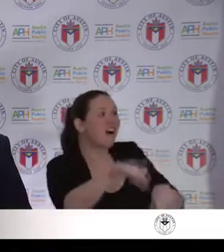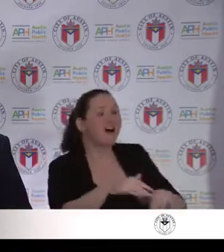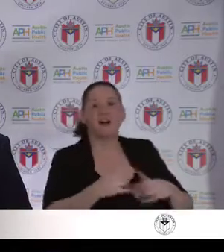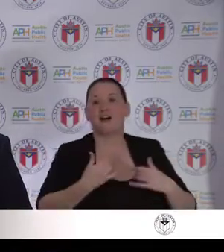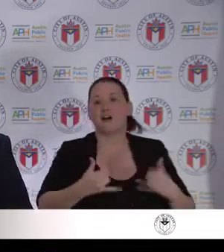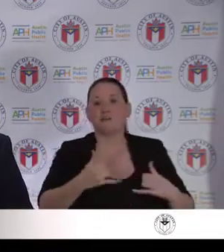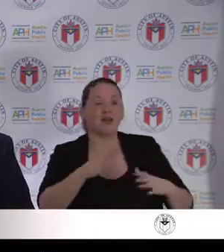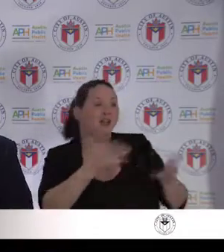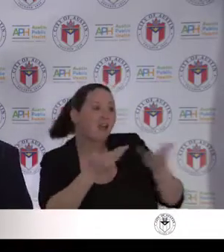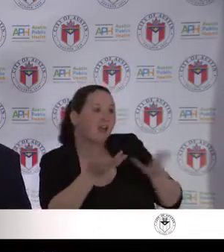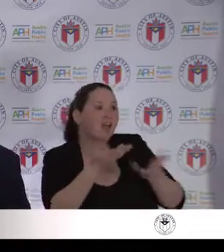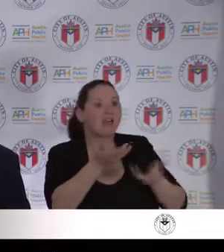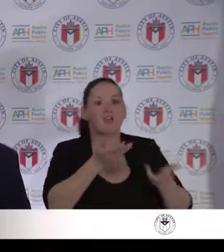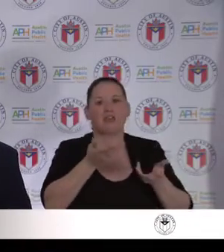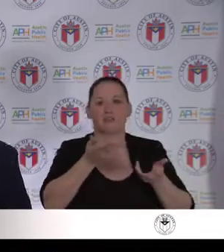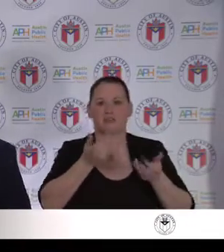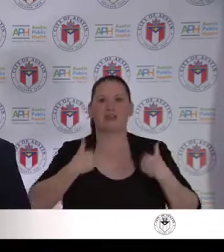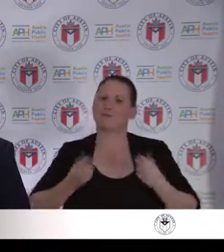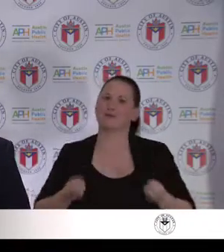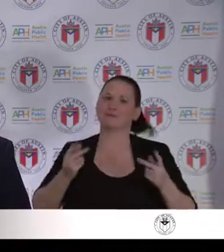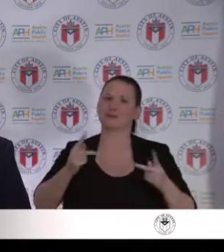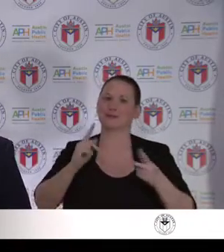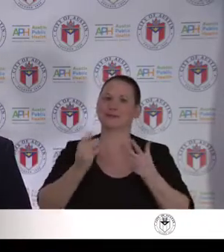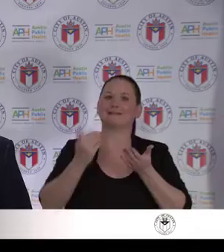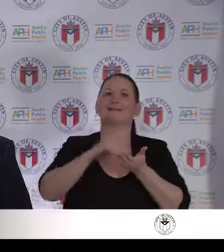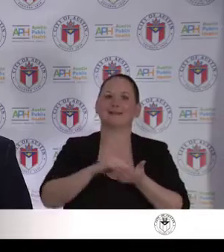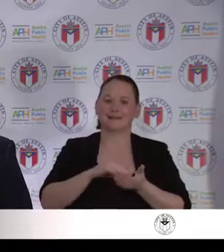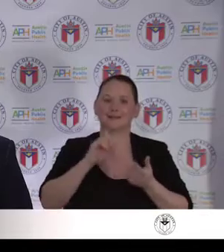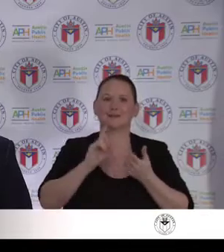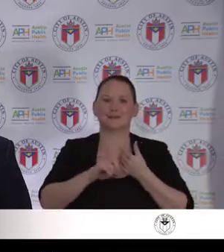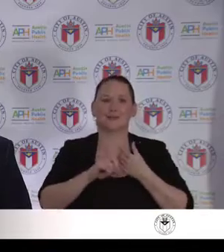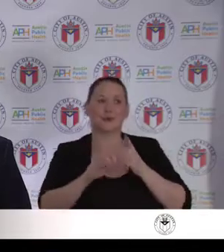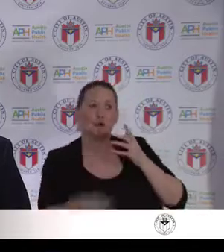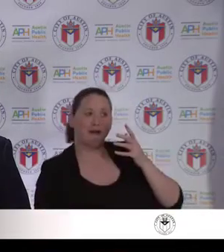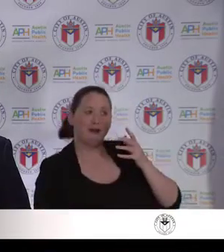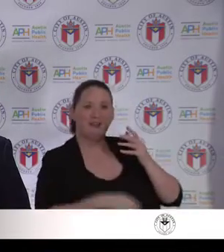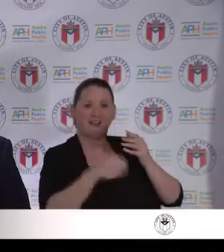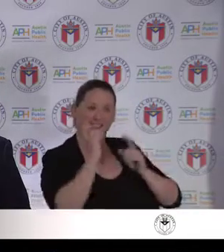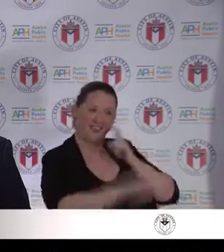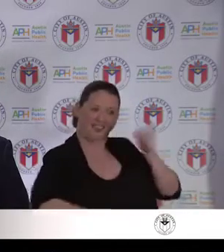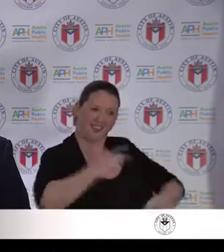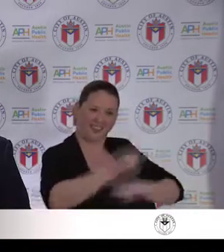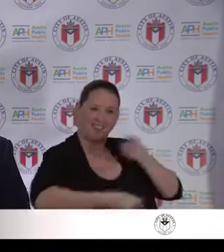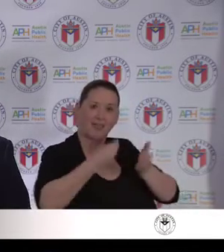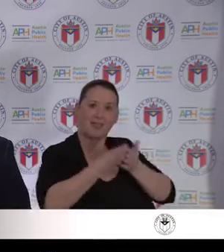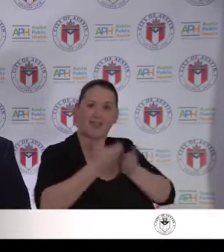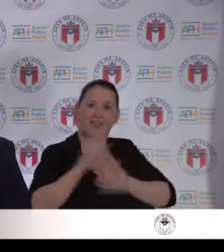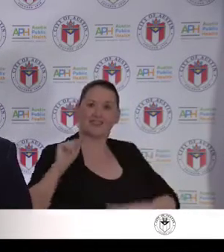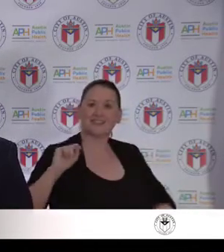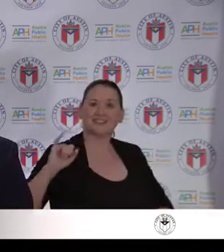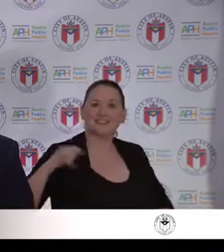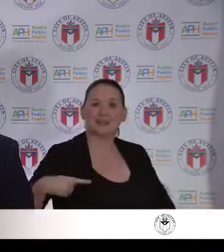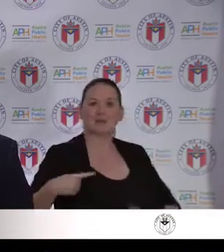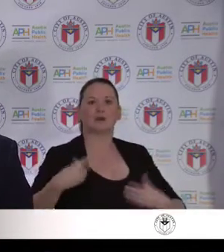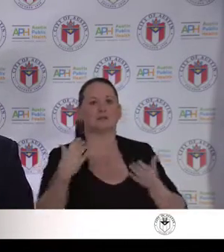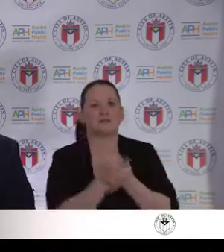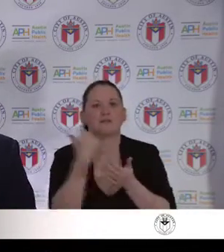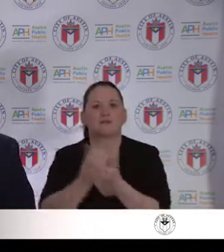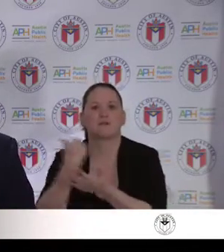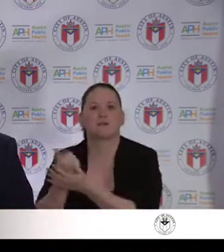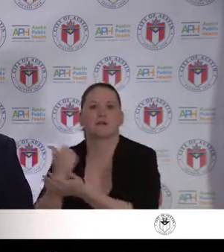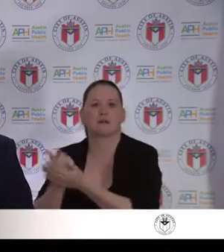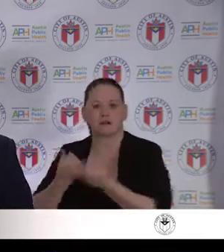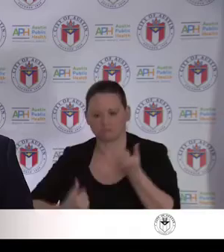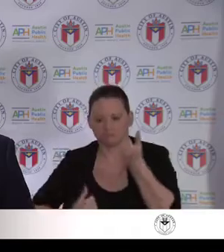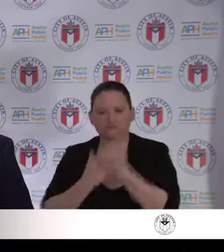artists that are performing, and there's an opportunity again to tip liberally, and I want people to find those. Stand